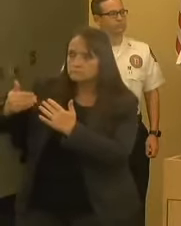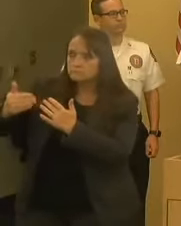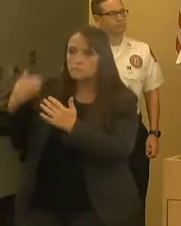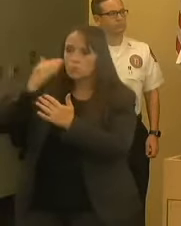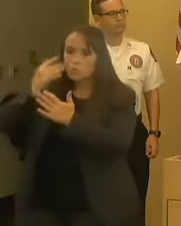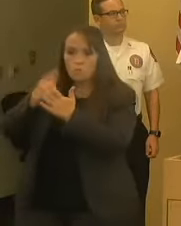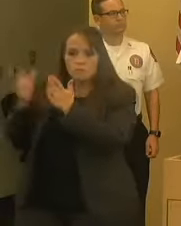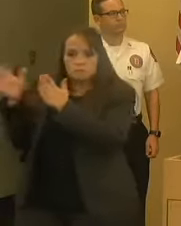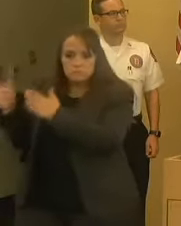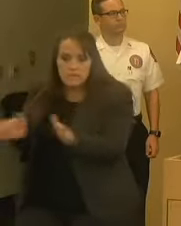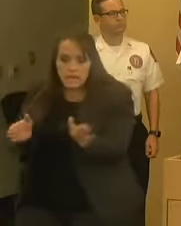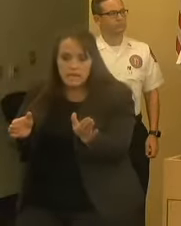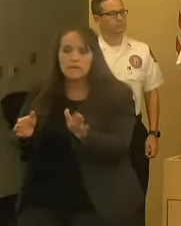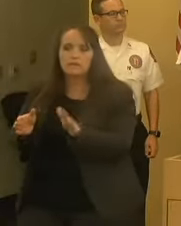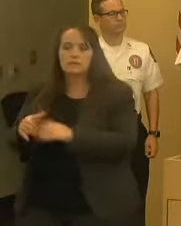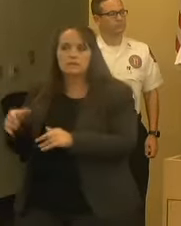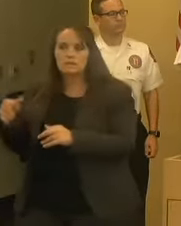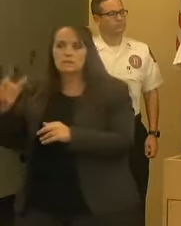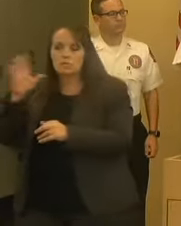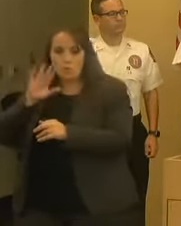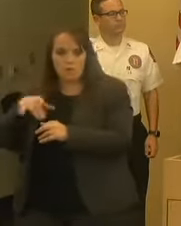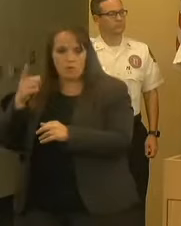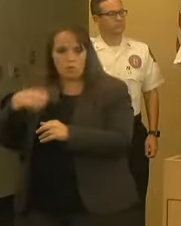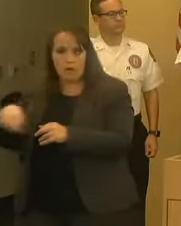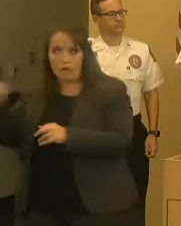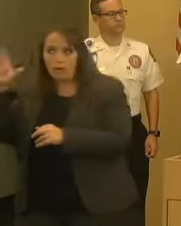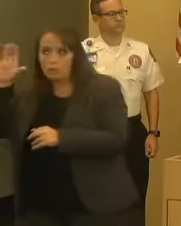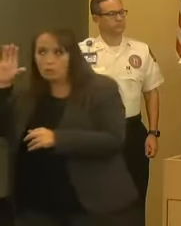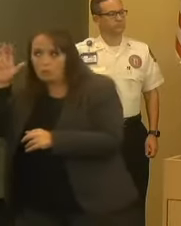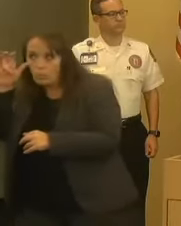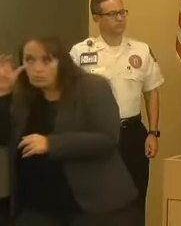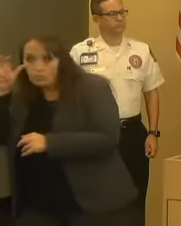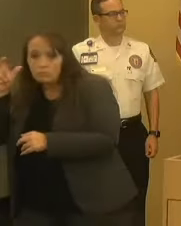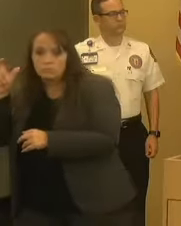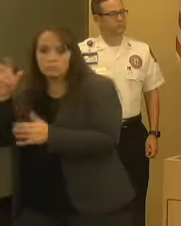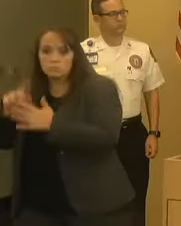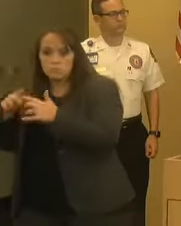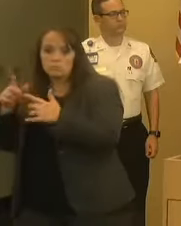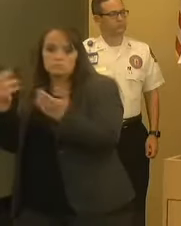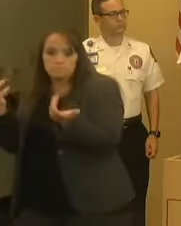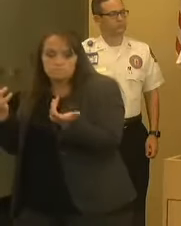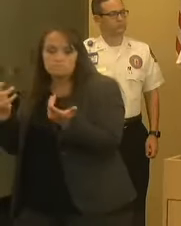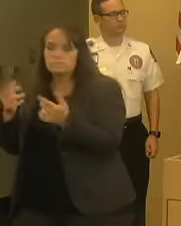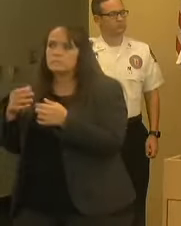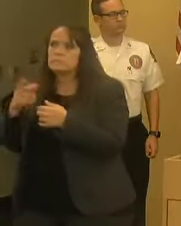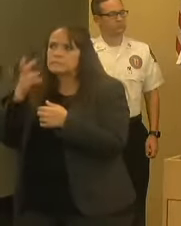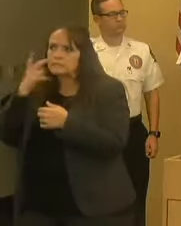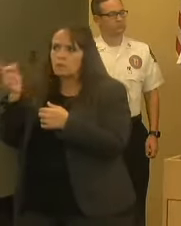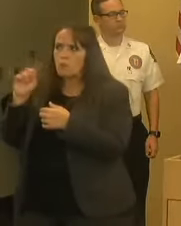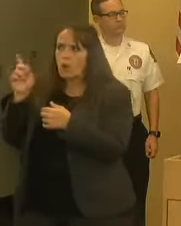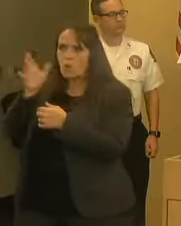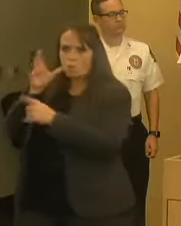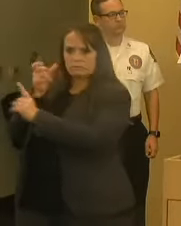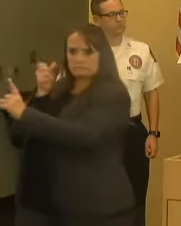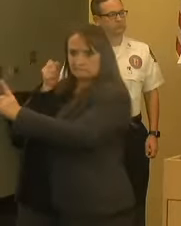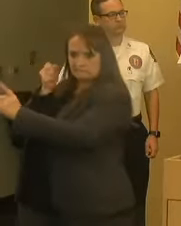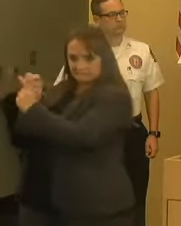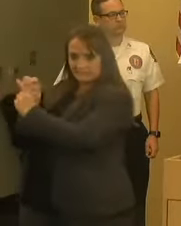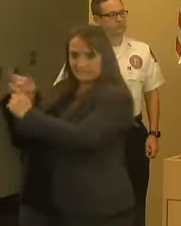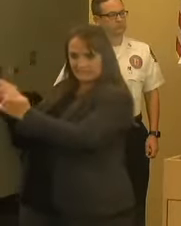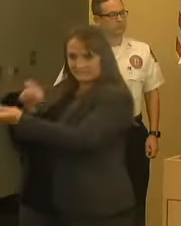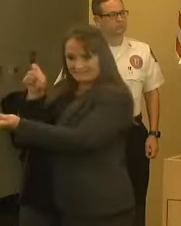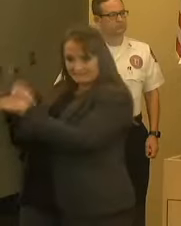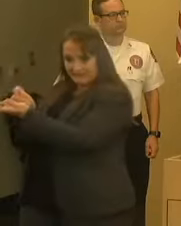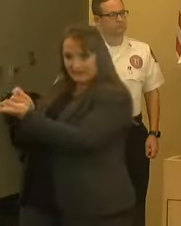know that we're listening. And as we get closer to the actual landfall and the storm itself, that we have